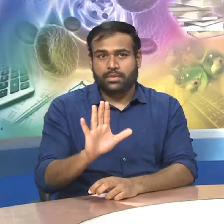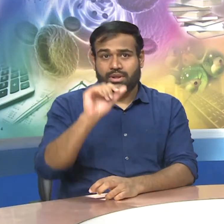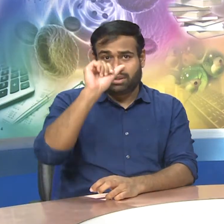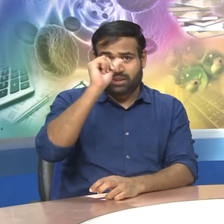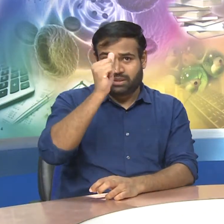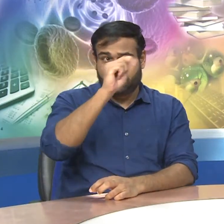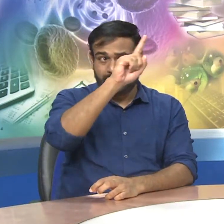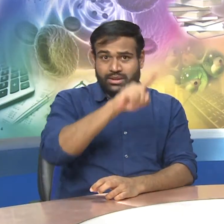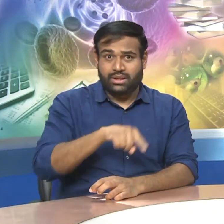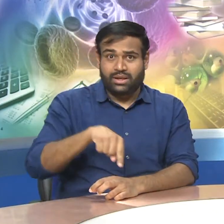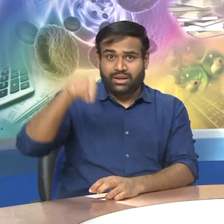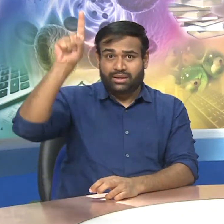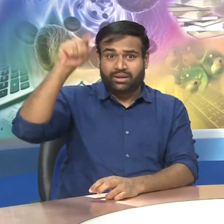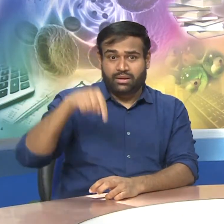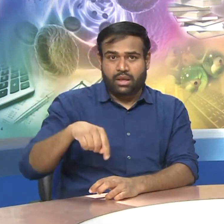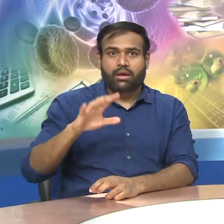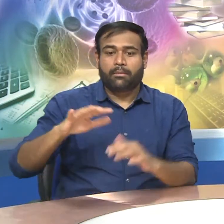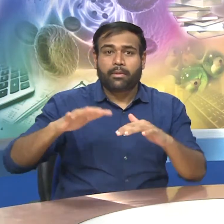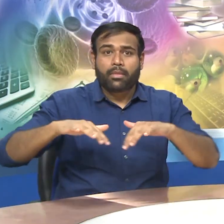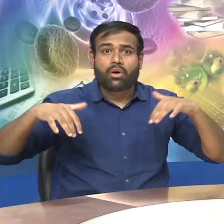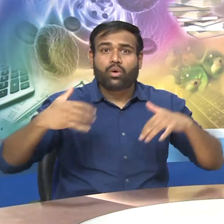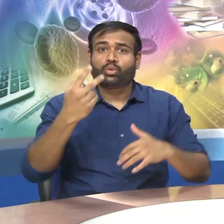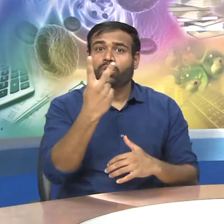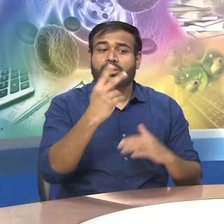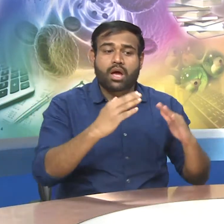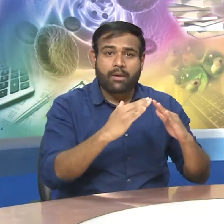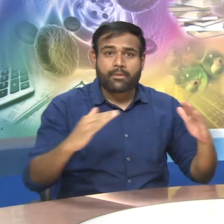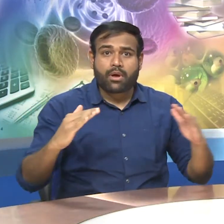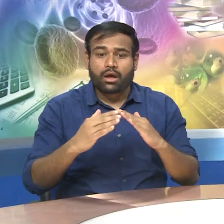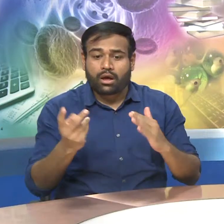In this map you can see bicameral legislators.